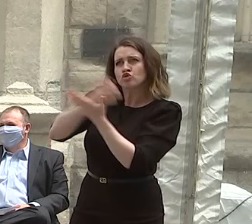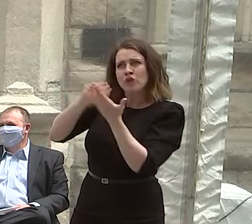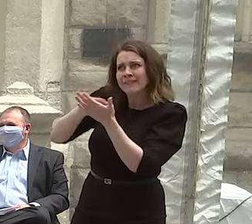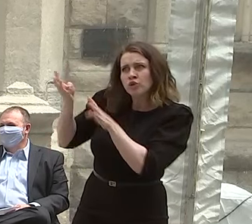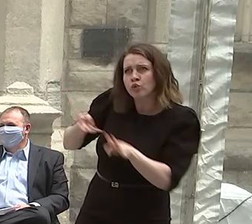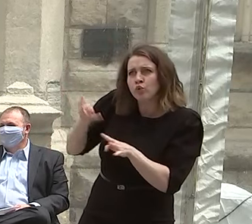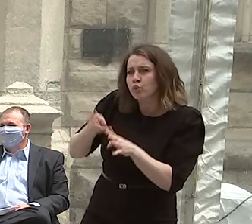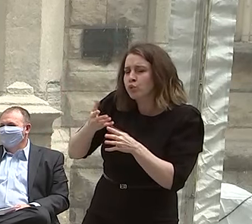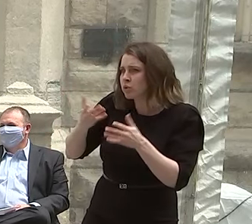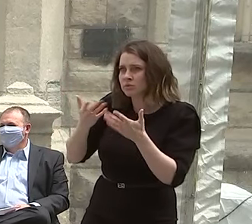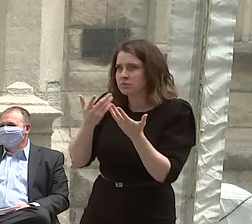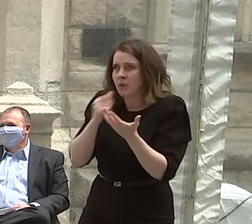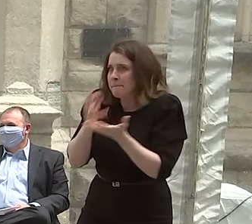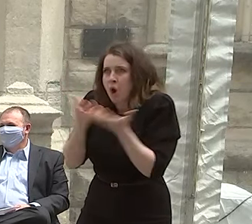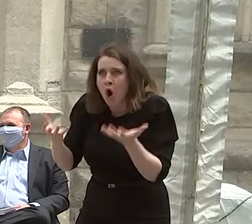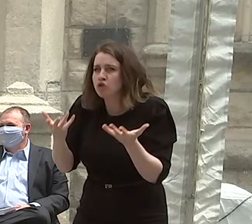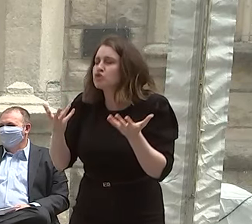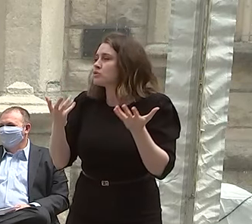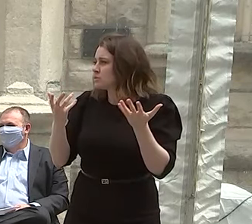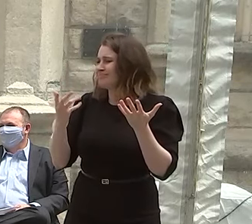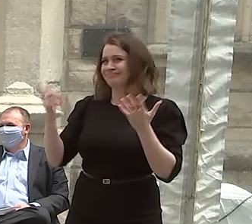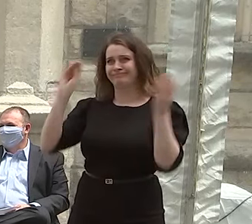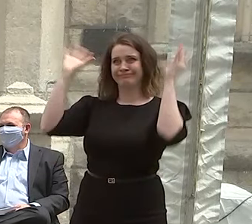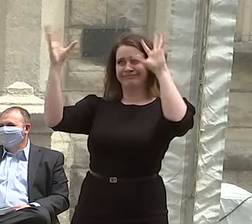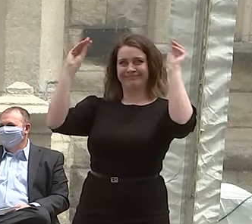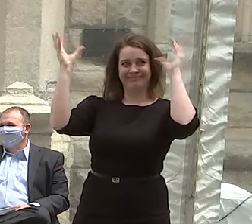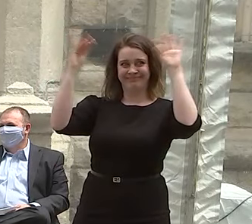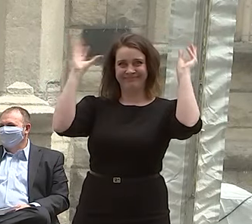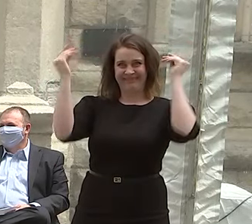Not to mention, hold on.